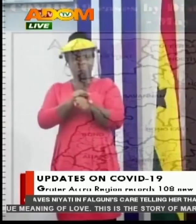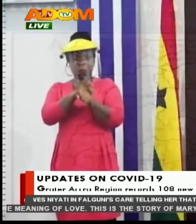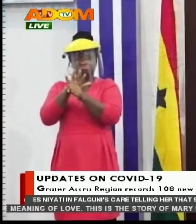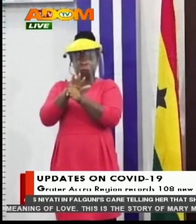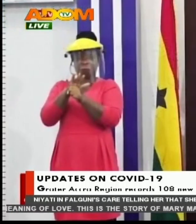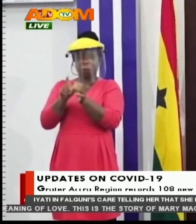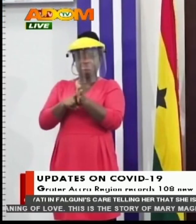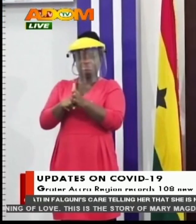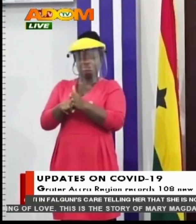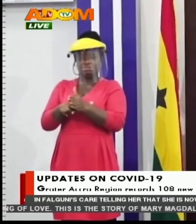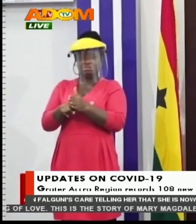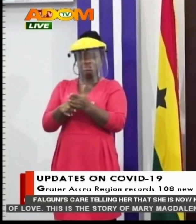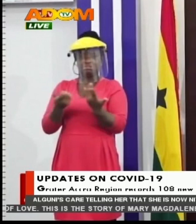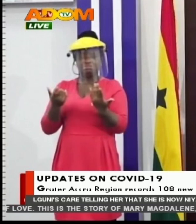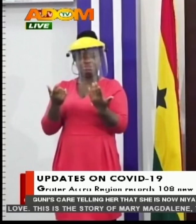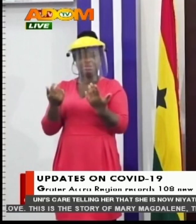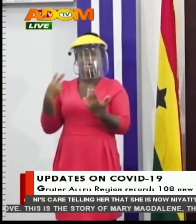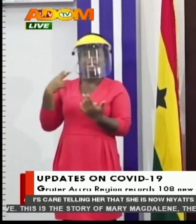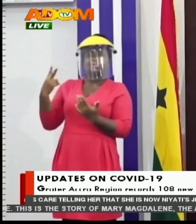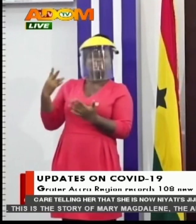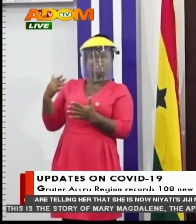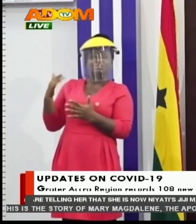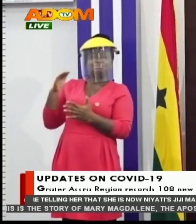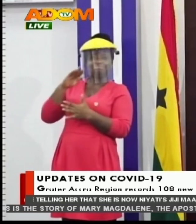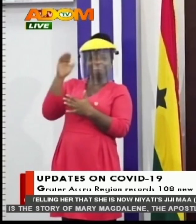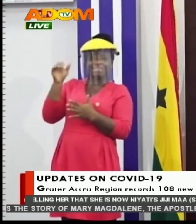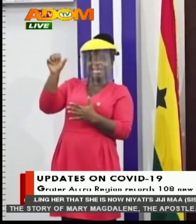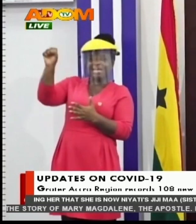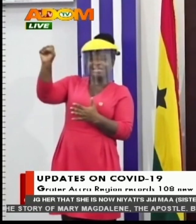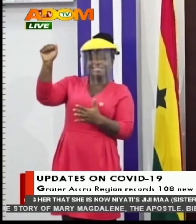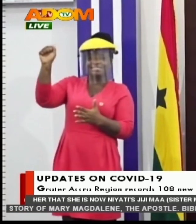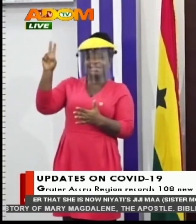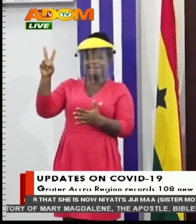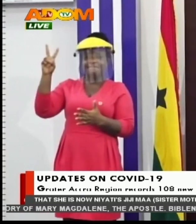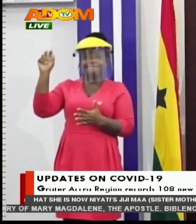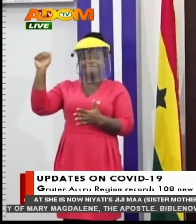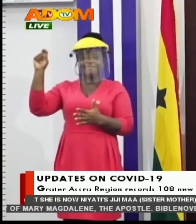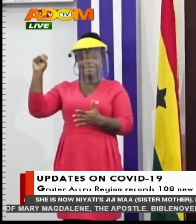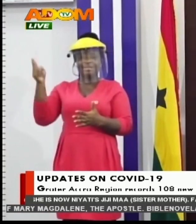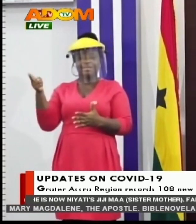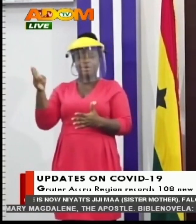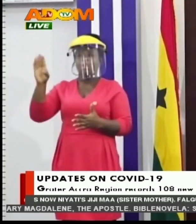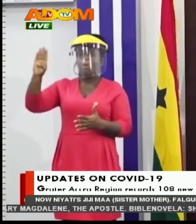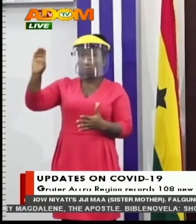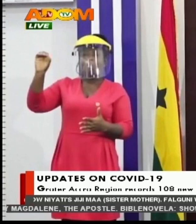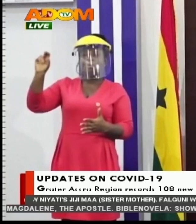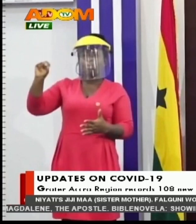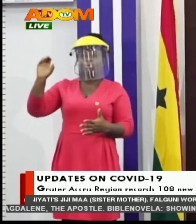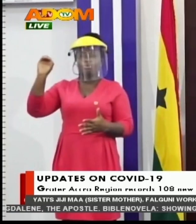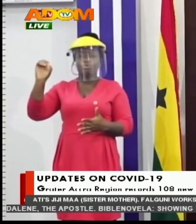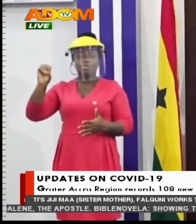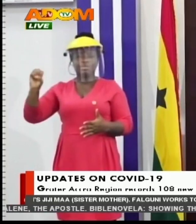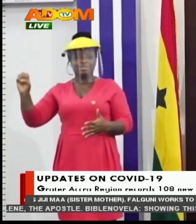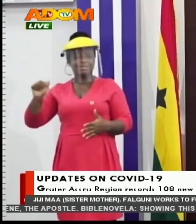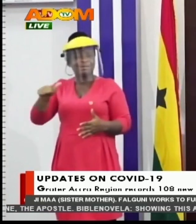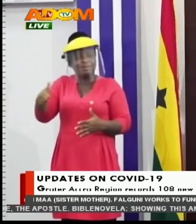is concentrated mainly in Kumasi and its environs and Obuasi. Eastern region is in the lower Menya